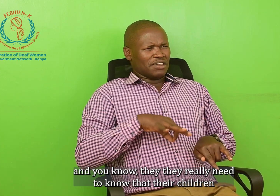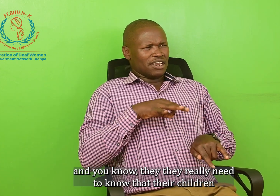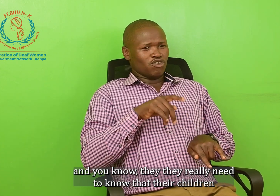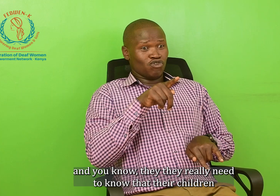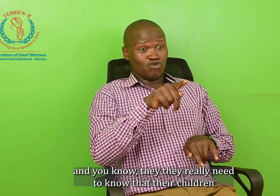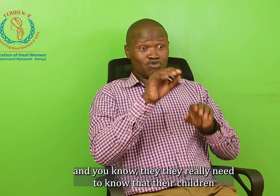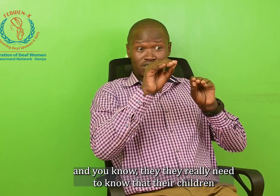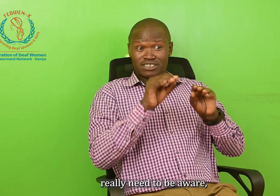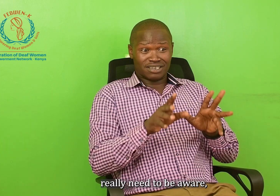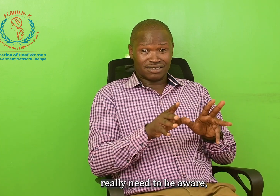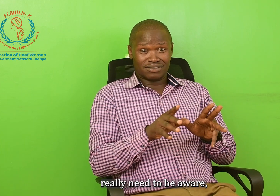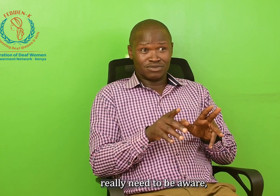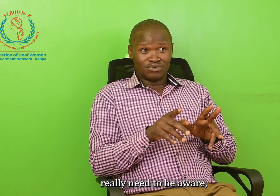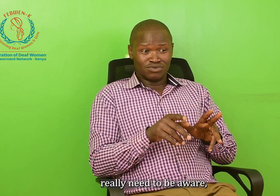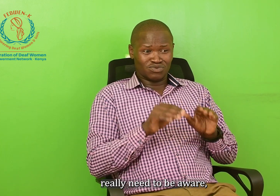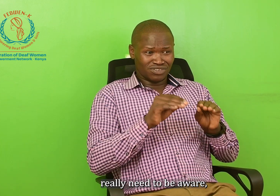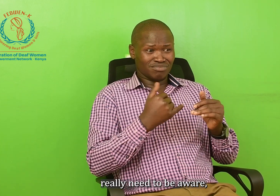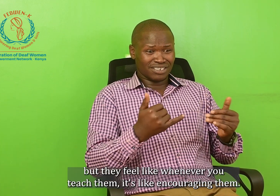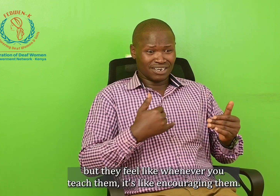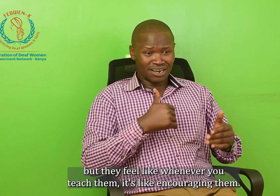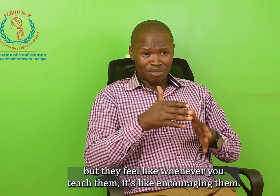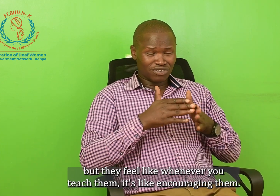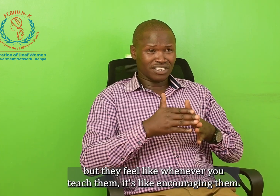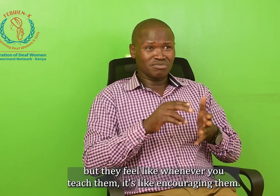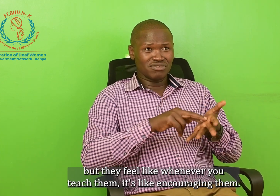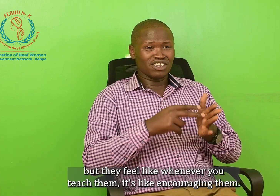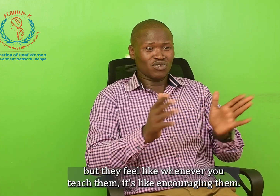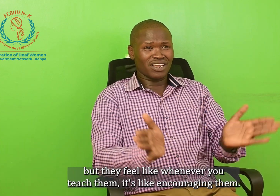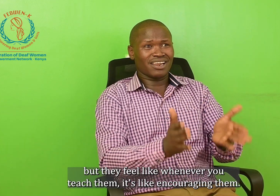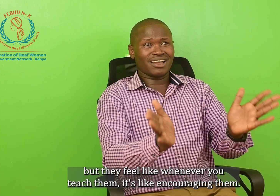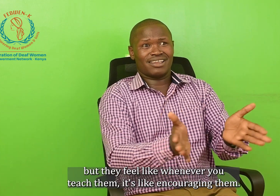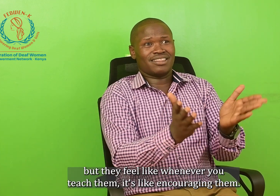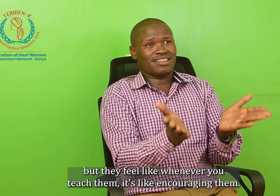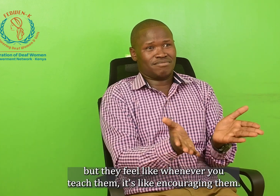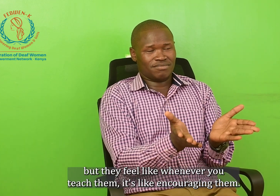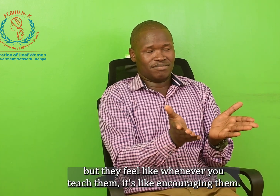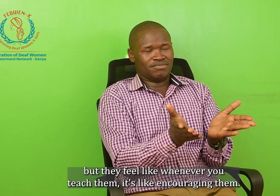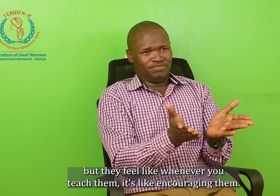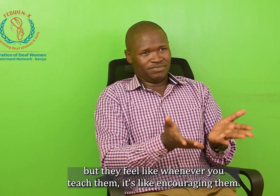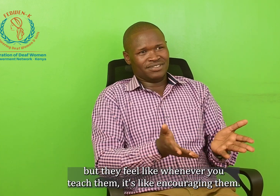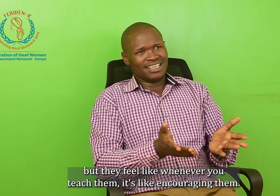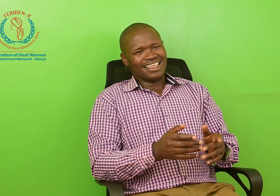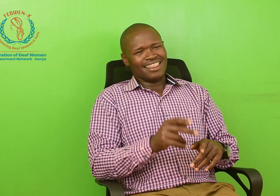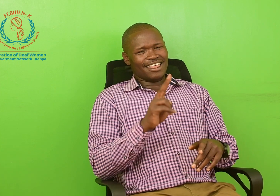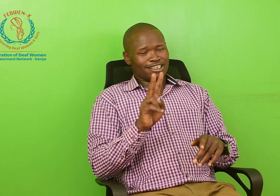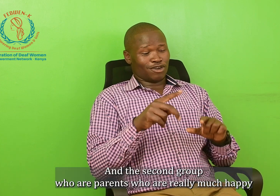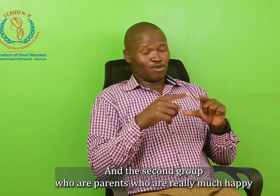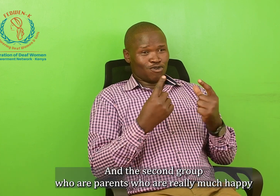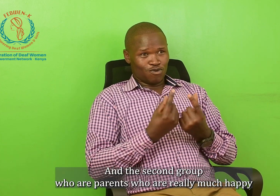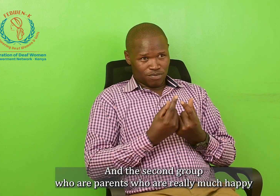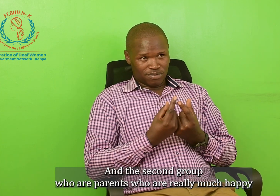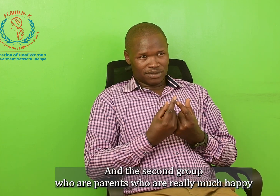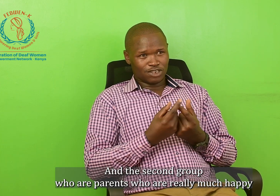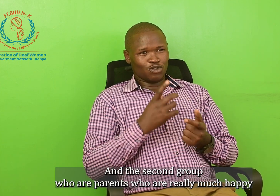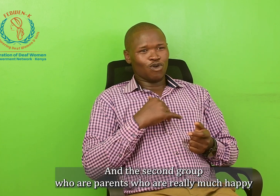know that their children really need to be aware. But they feel like whenever you teach them, it's like encouraging them. The second